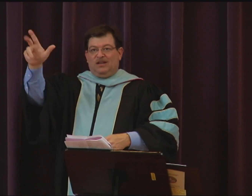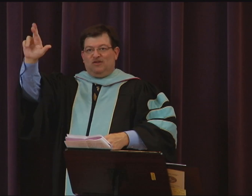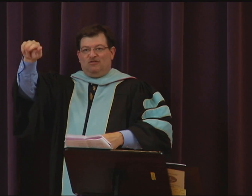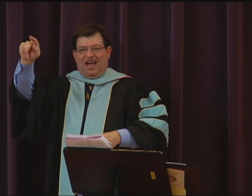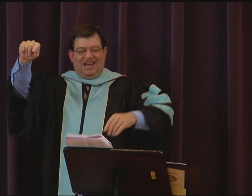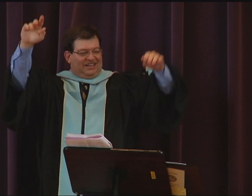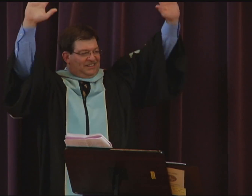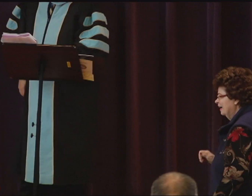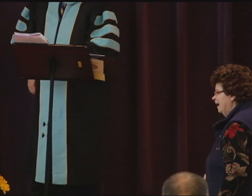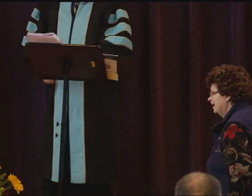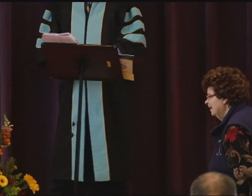we have Dorothy.